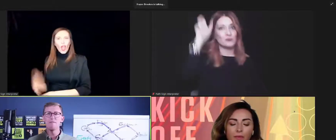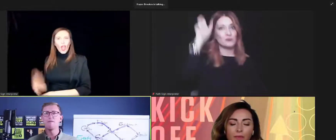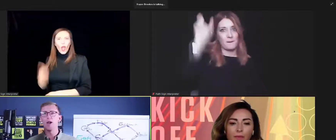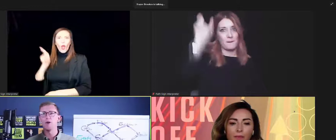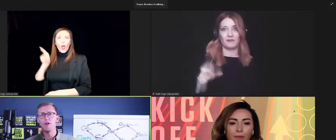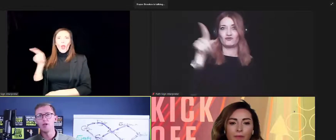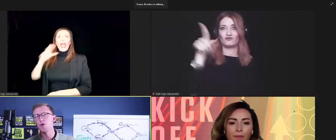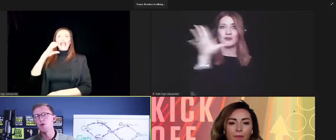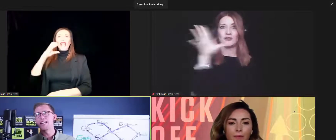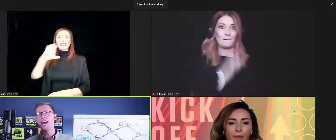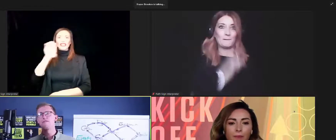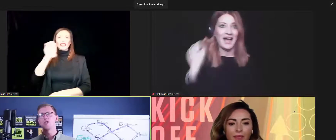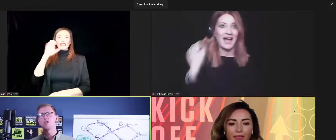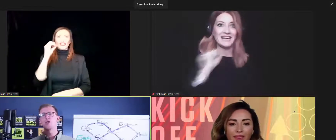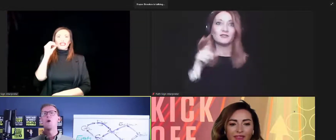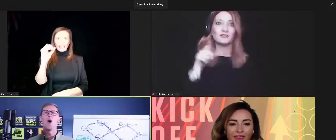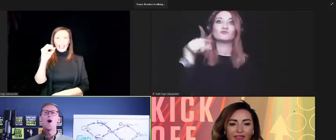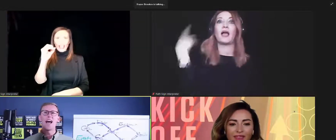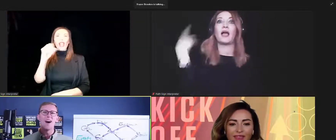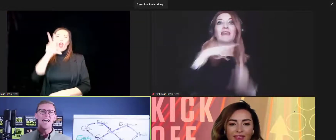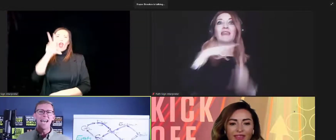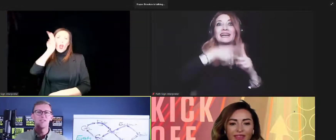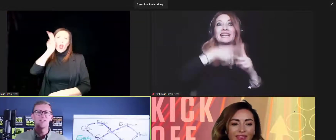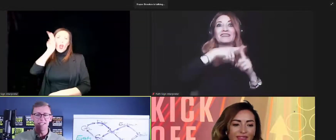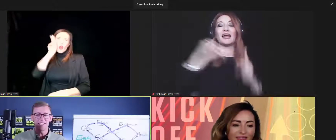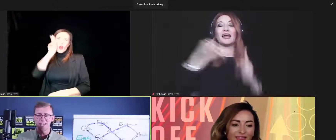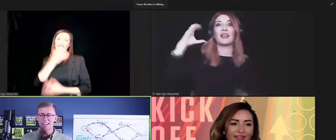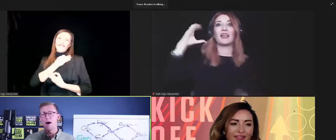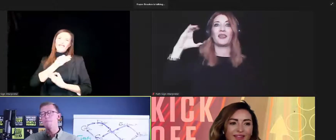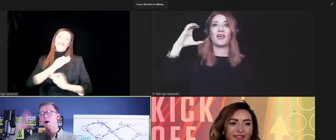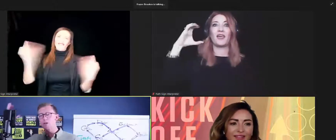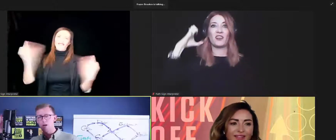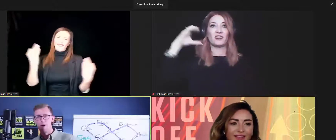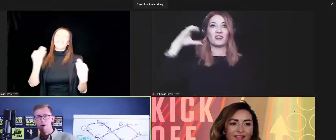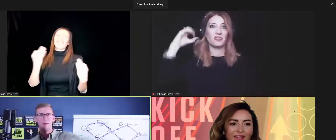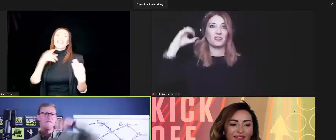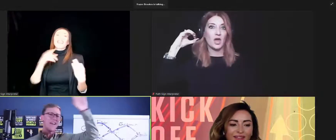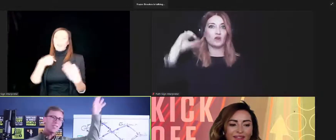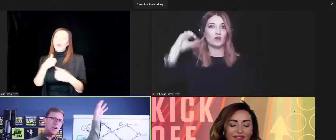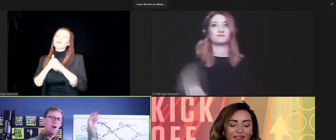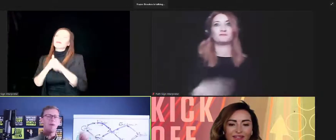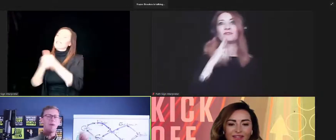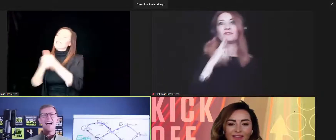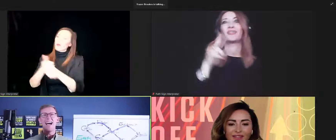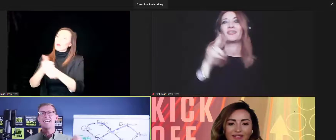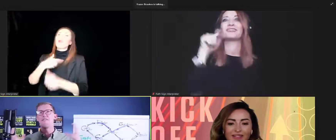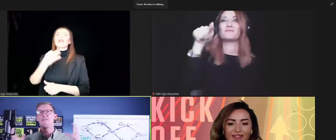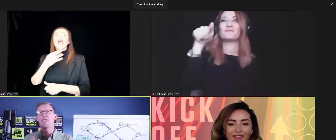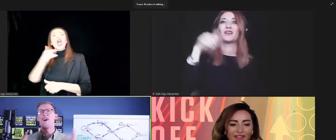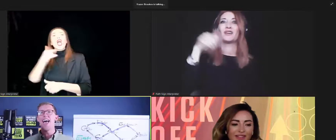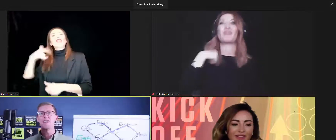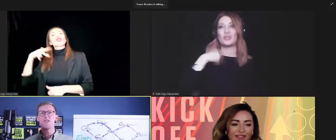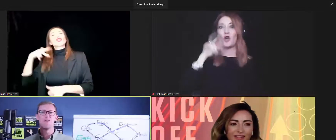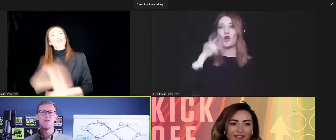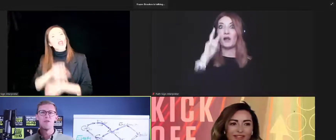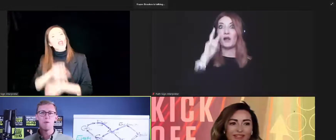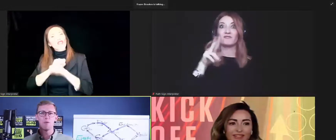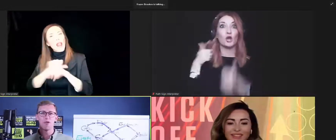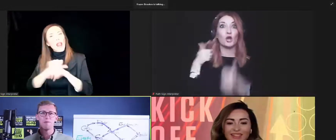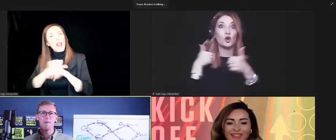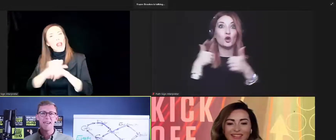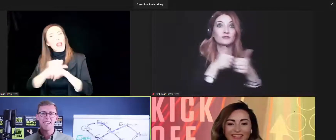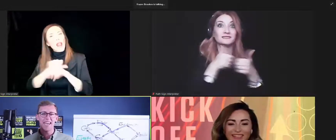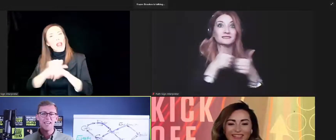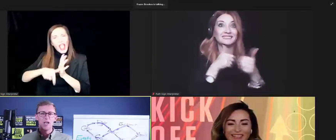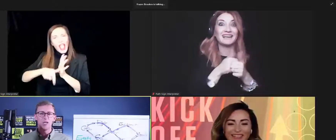I've been following her on social media for so long now. It's great seeing her posts come up, her face come up. I can feel her energy through the posts that